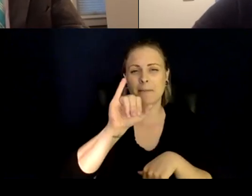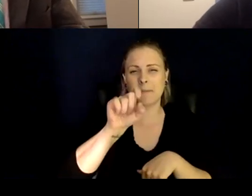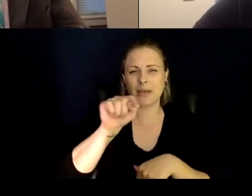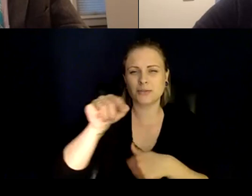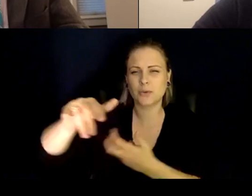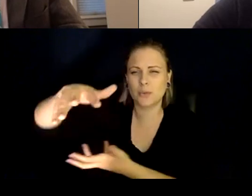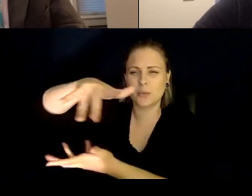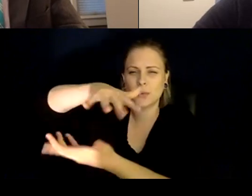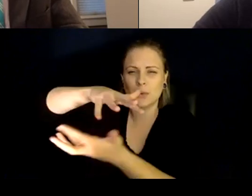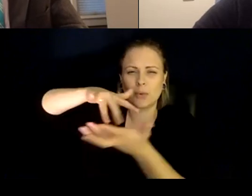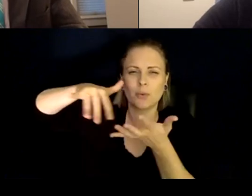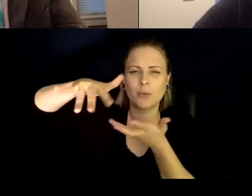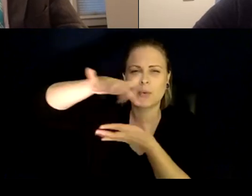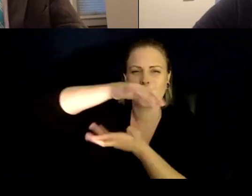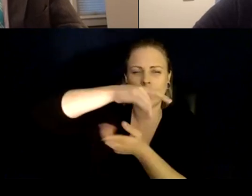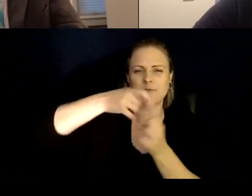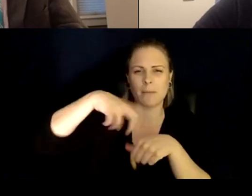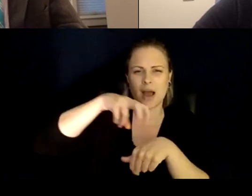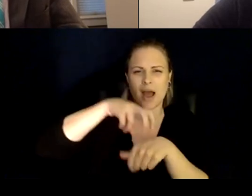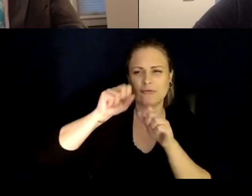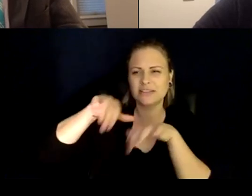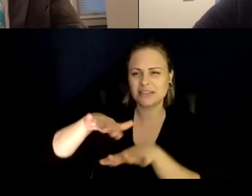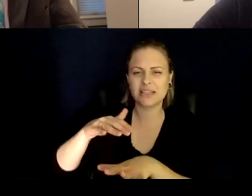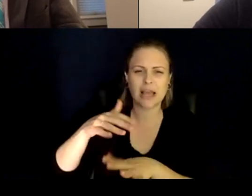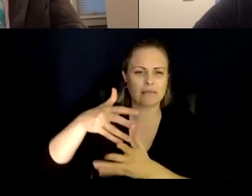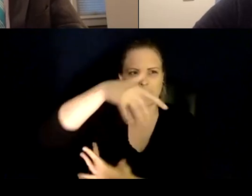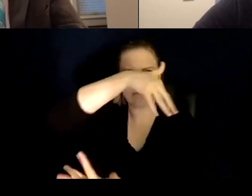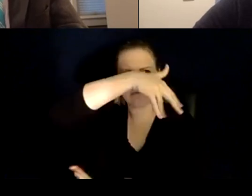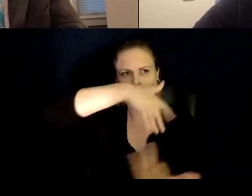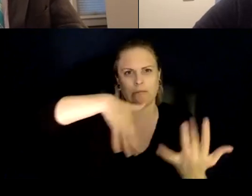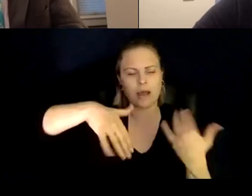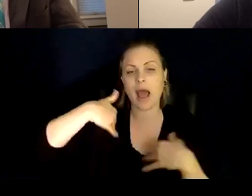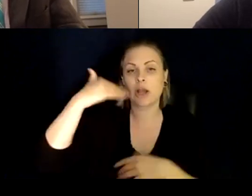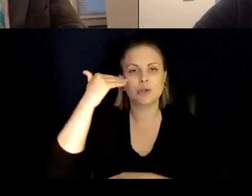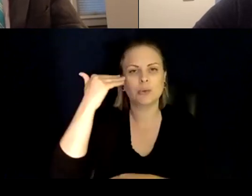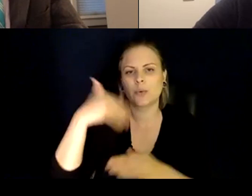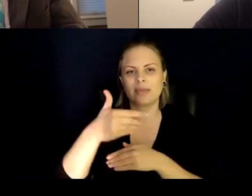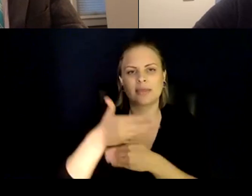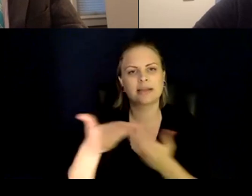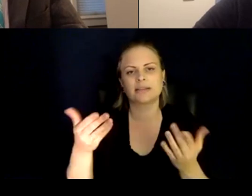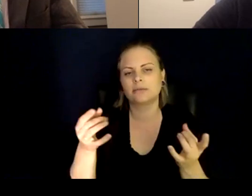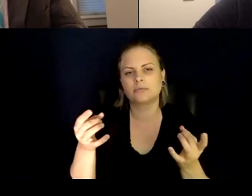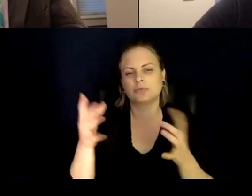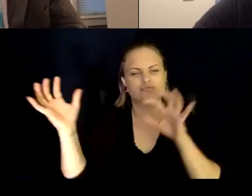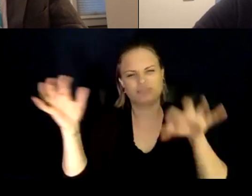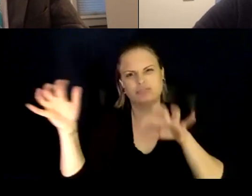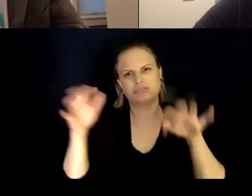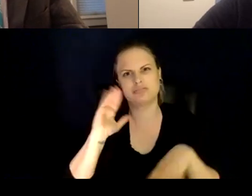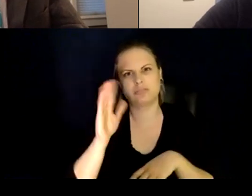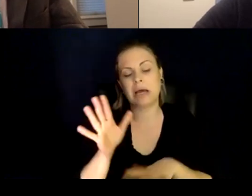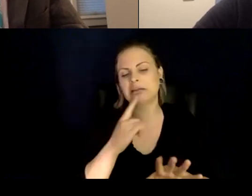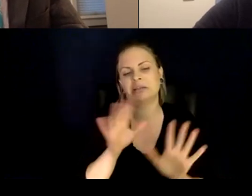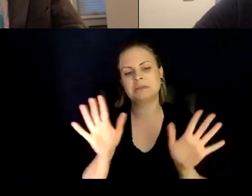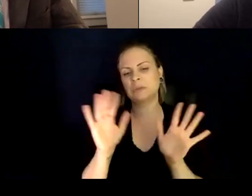Irish Sea and enveloping us. And I knew that the next thing would be driving rain. So I said, we're not going to do the hike up